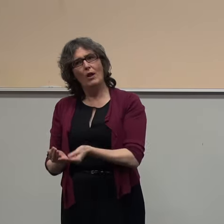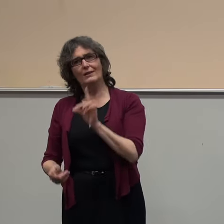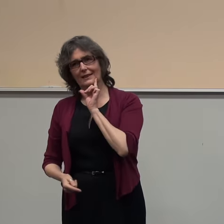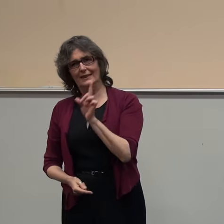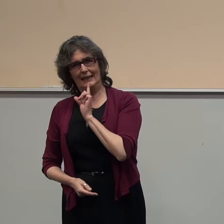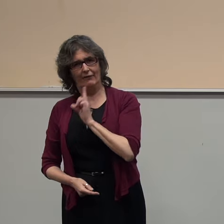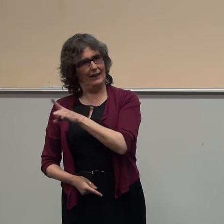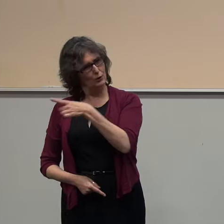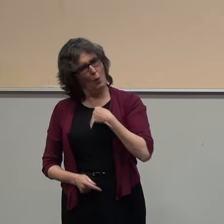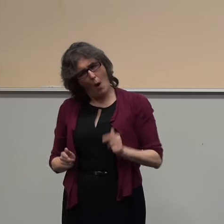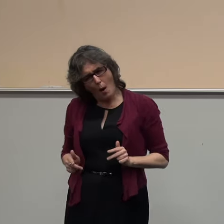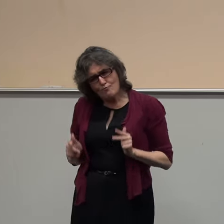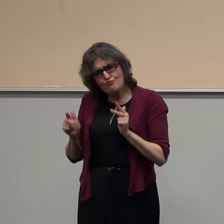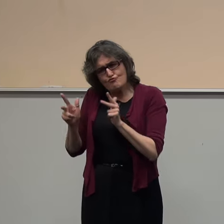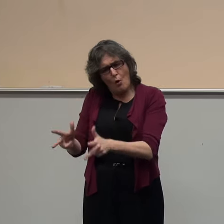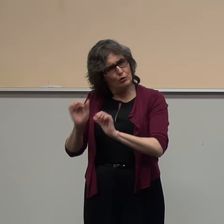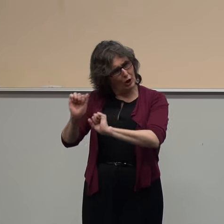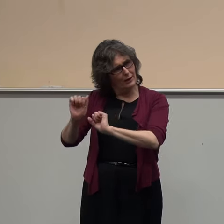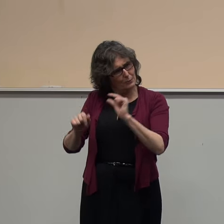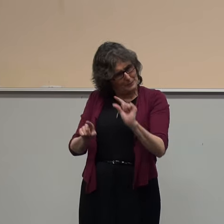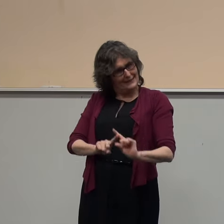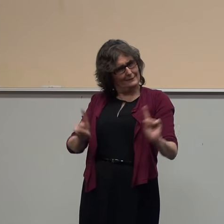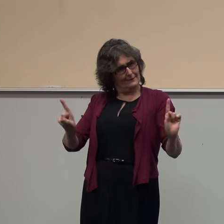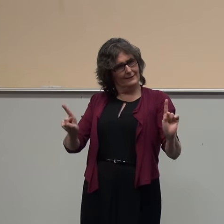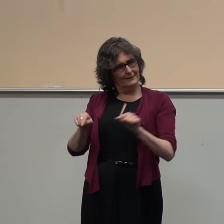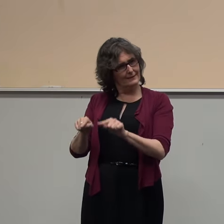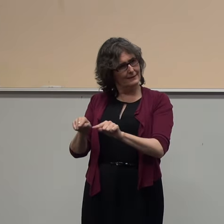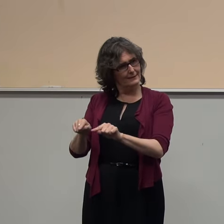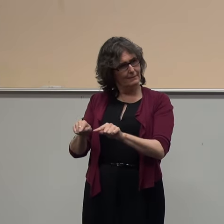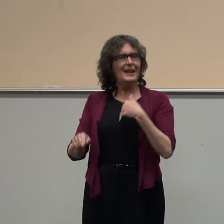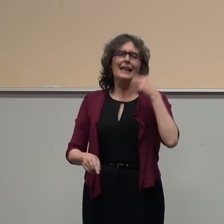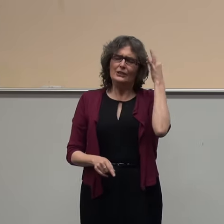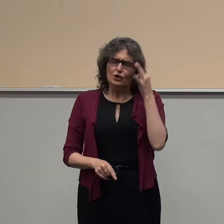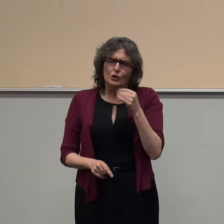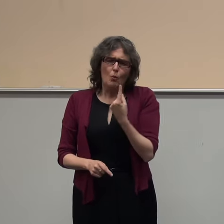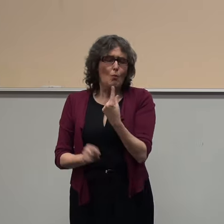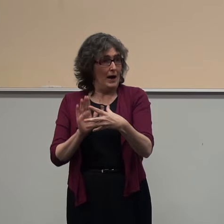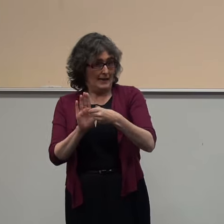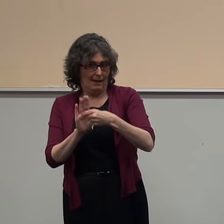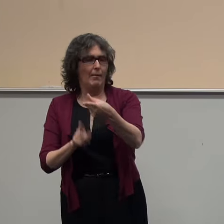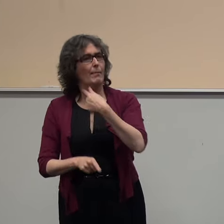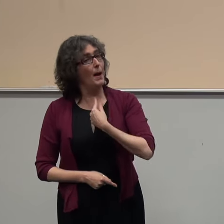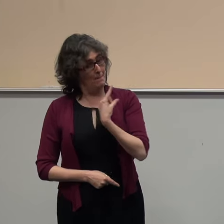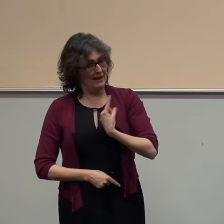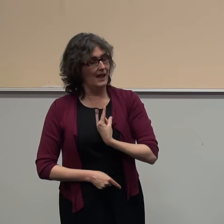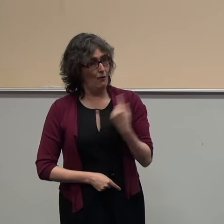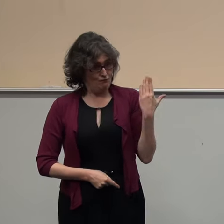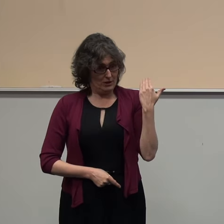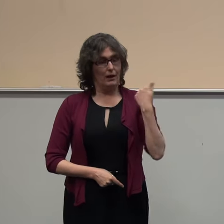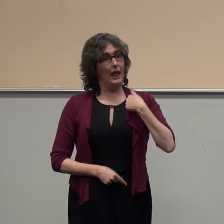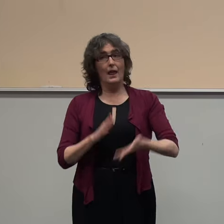different. And I realize this is only one example, but I went to see a Grey Eye production in Manchester not very long